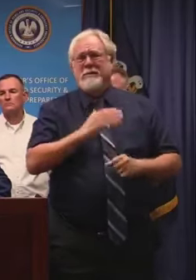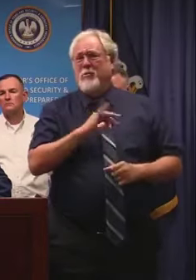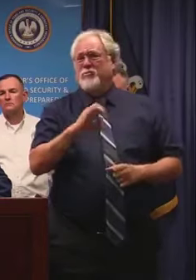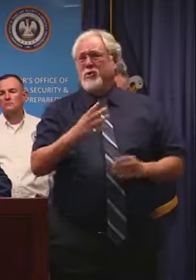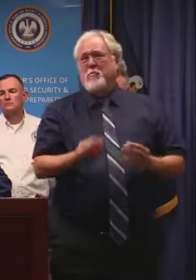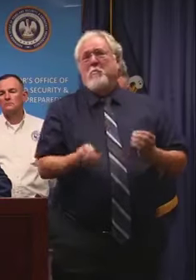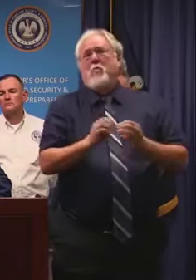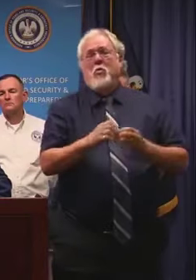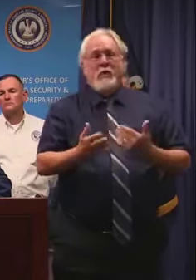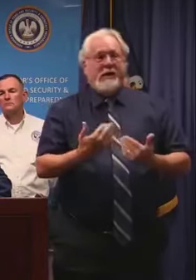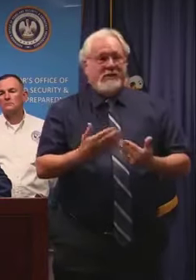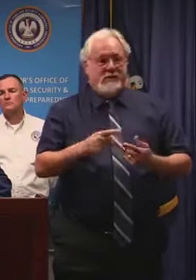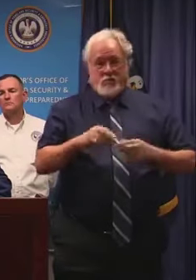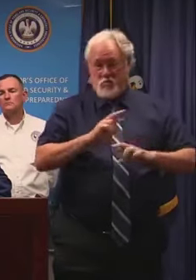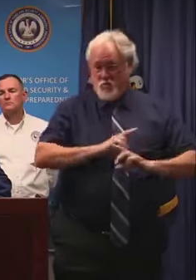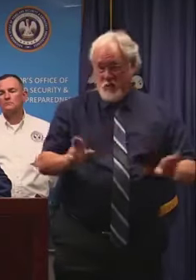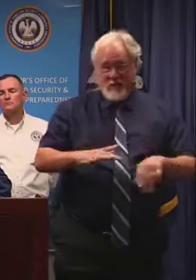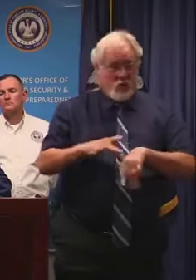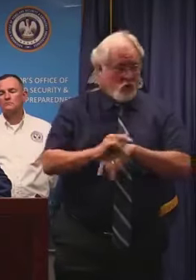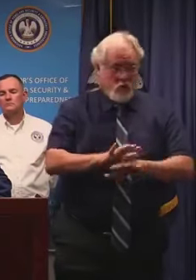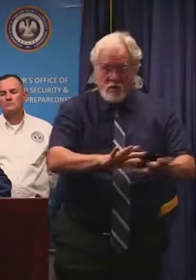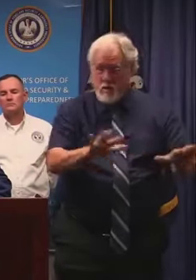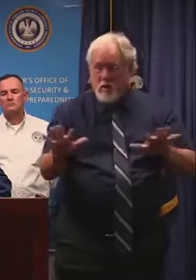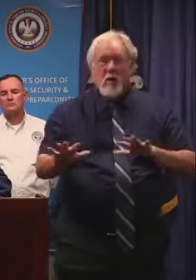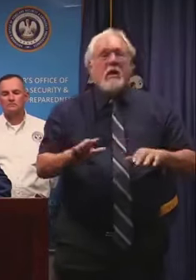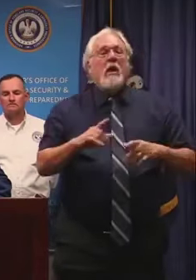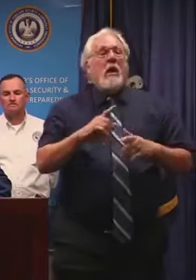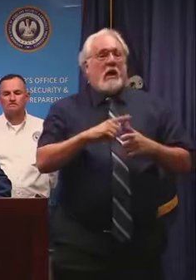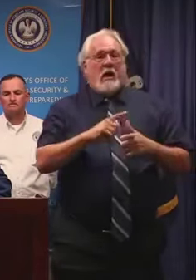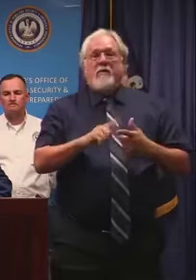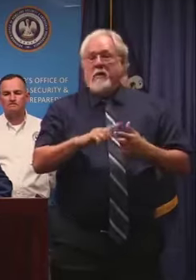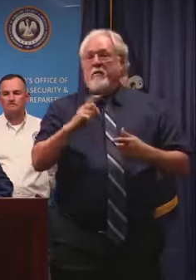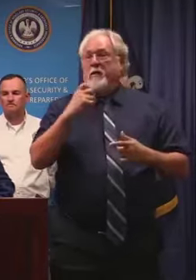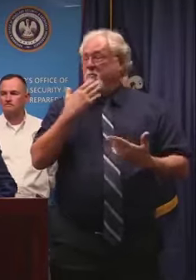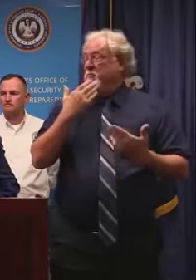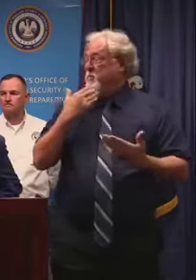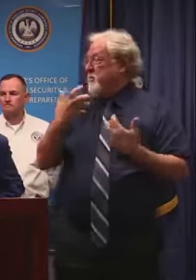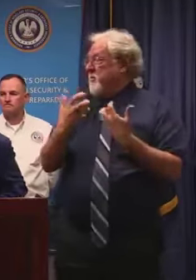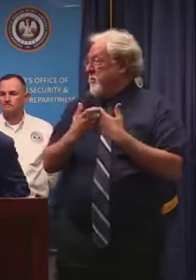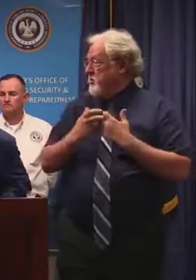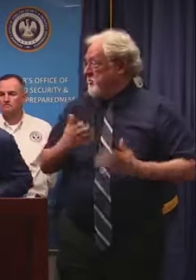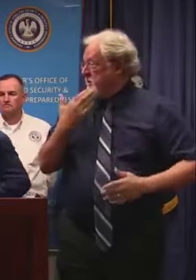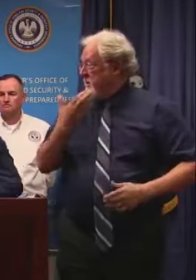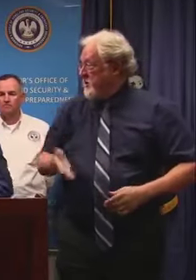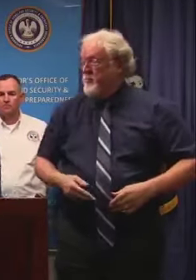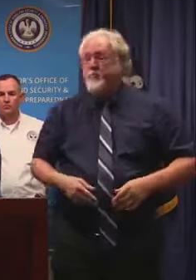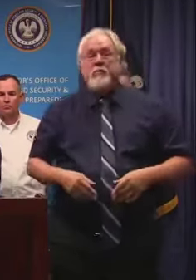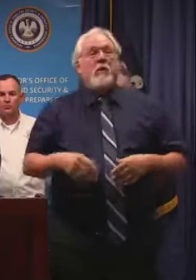easier getting ready early in these events, and the government appreciate the partnership. Thank you. Thank you.